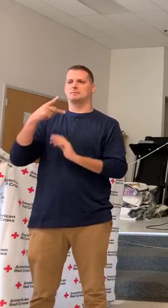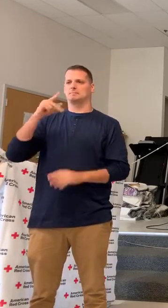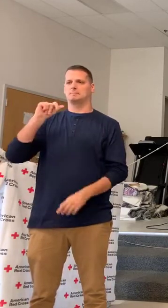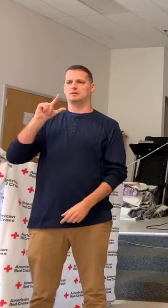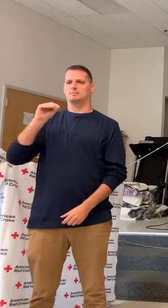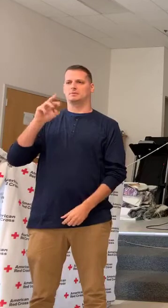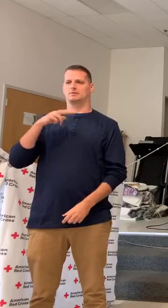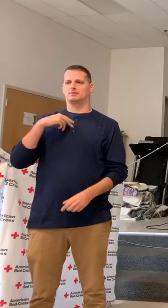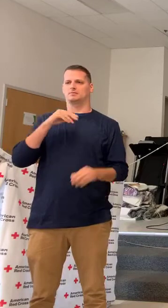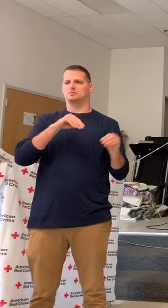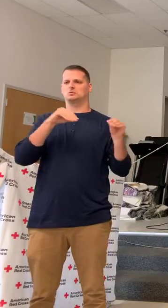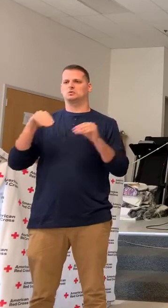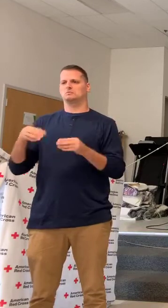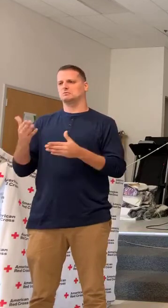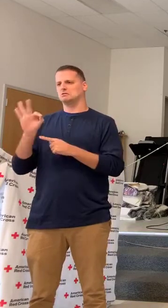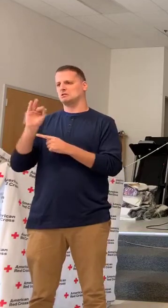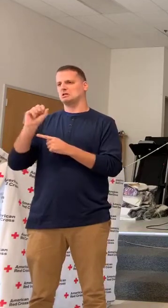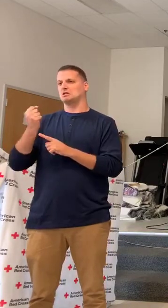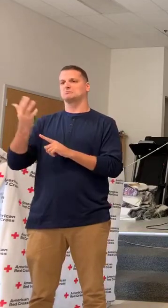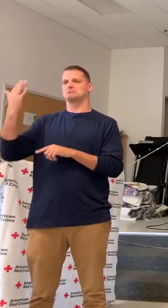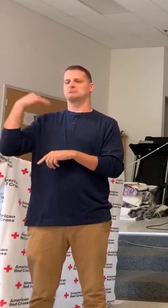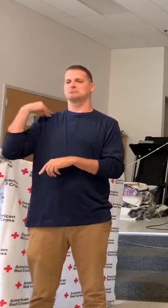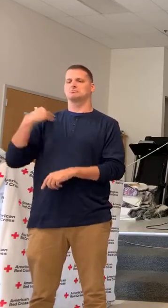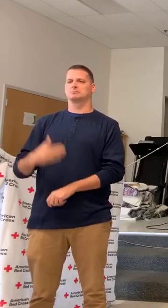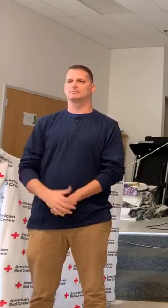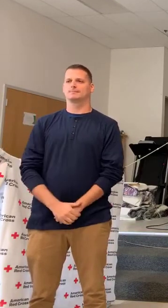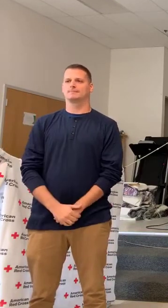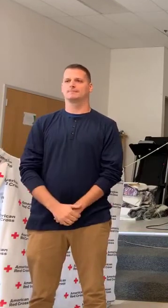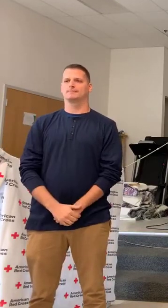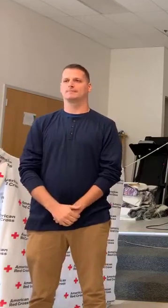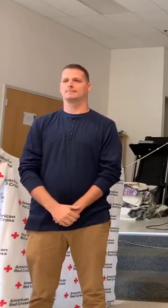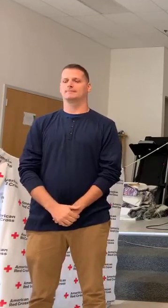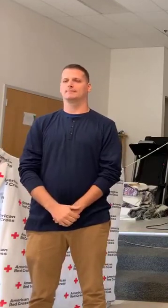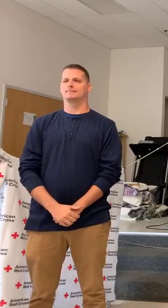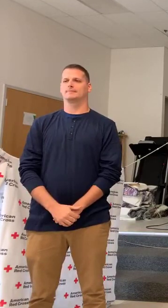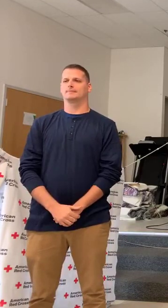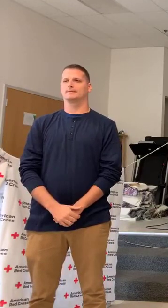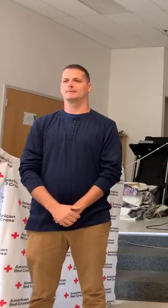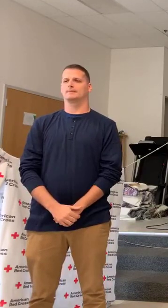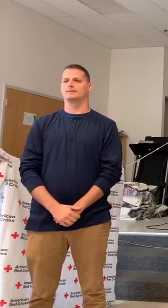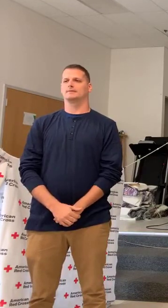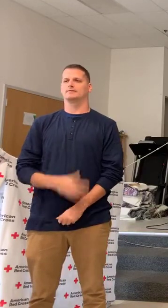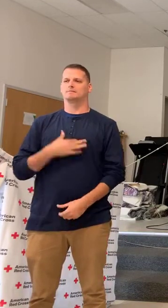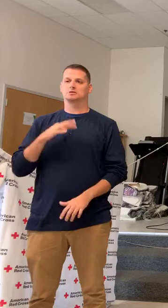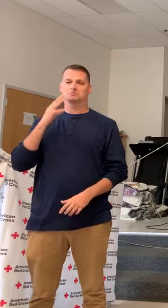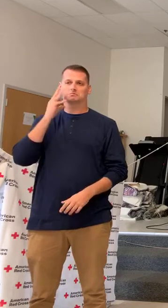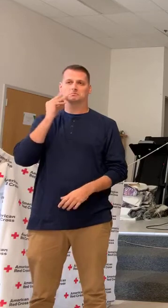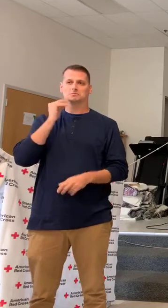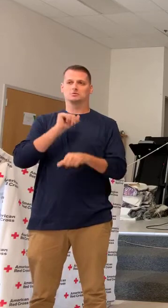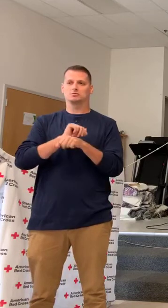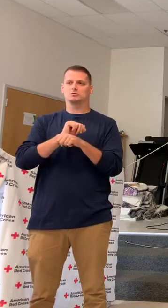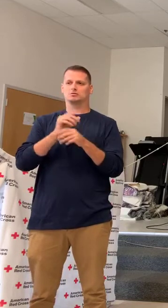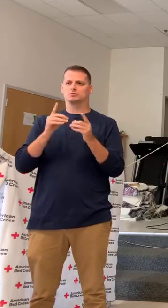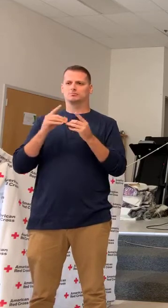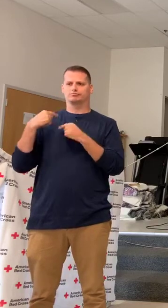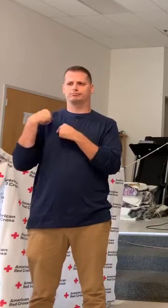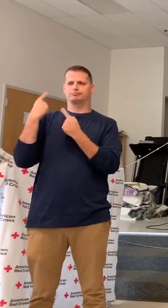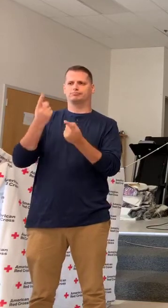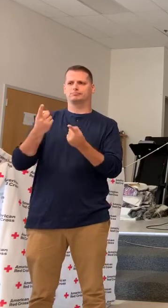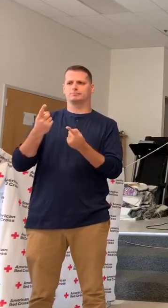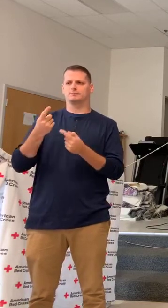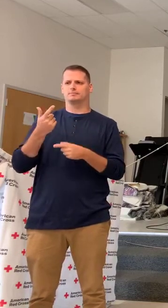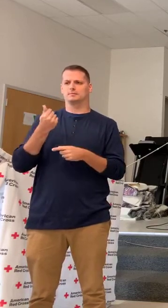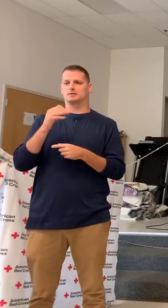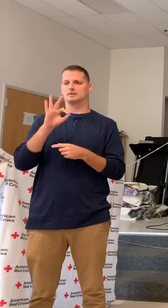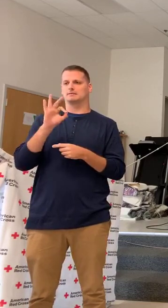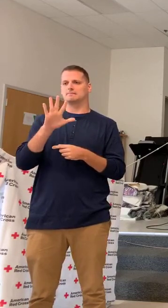mid-90s. I was the FMO here since 2005. So I've worked here for a long time. I was on Miller's Reach, was the